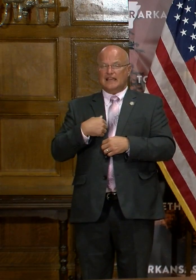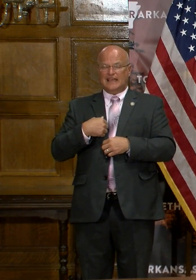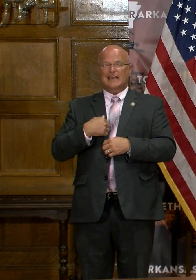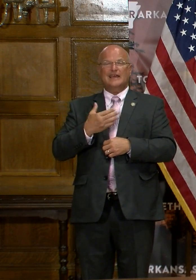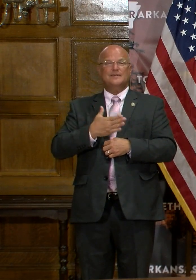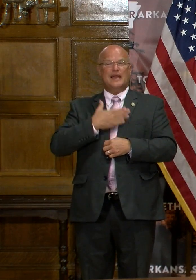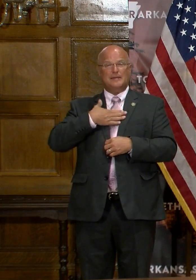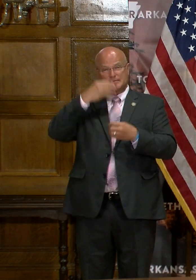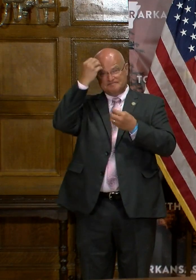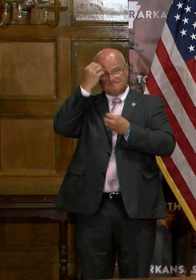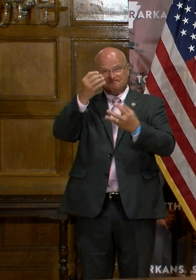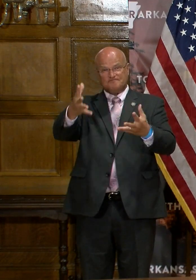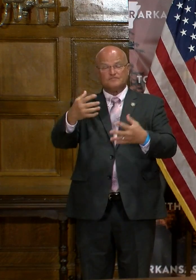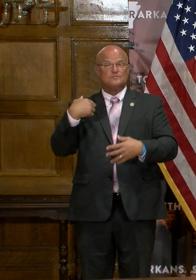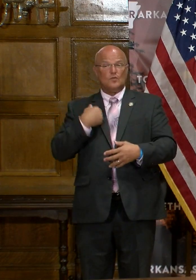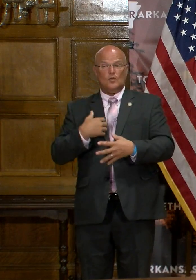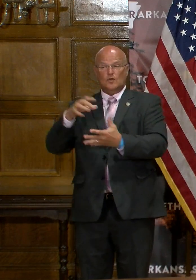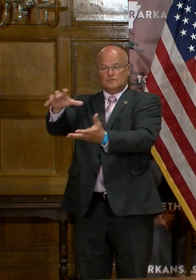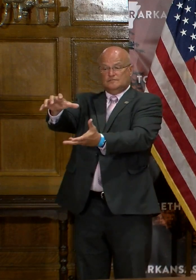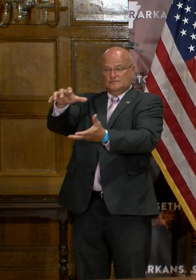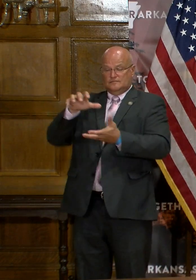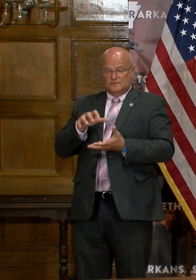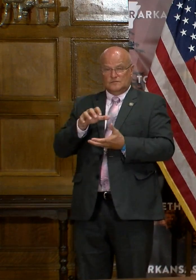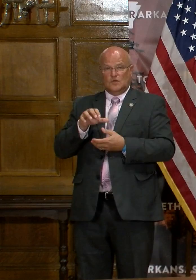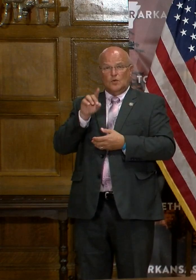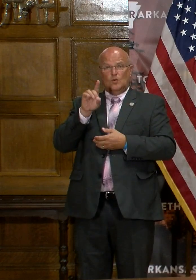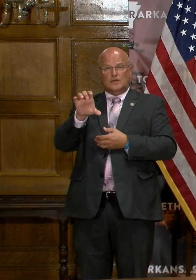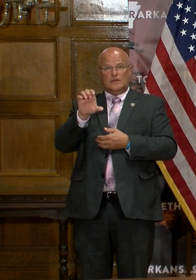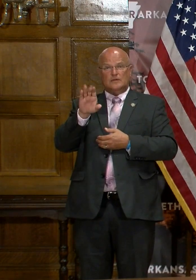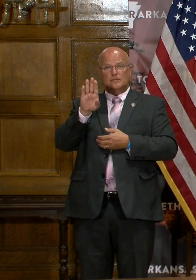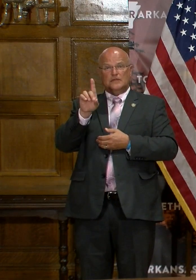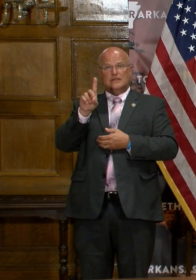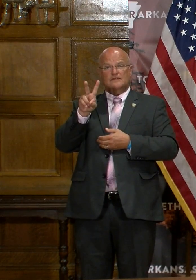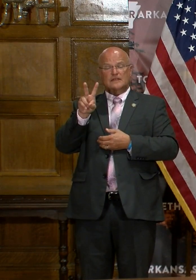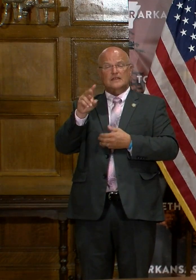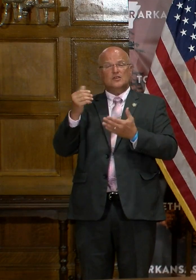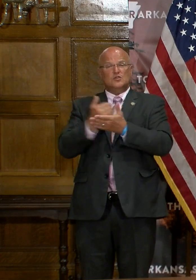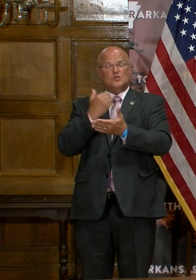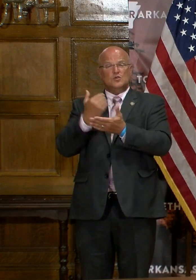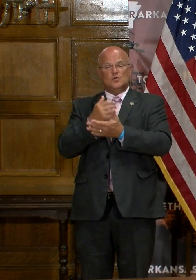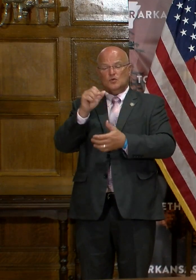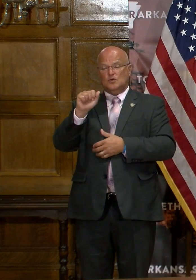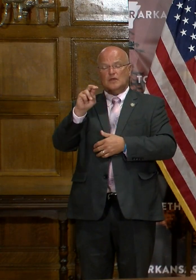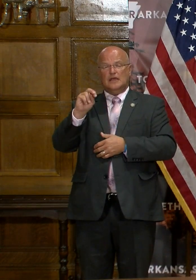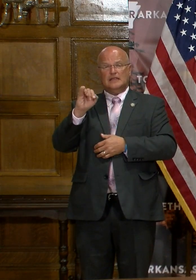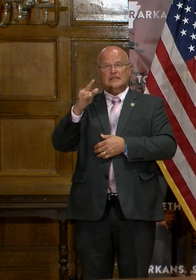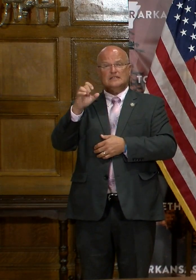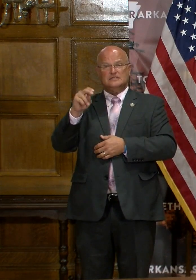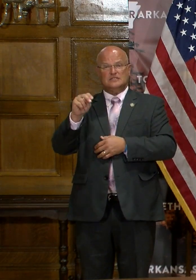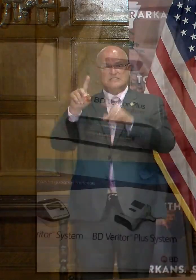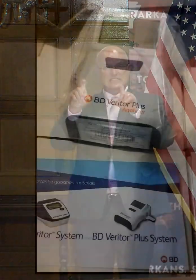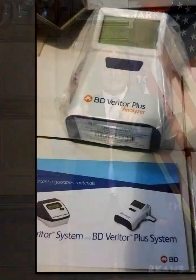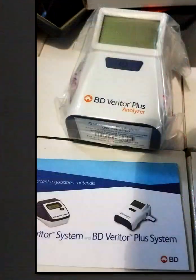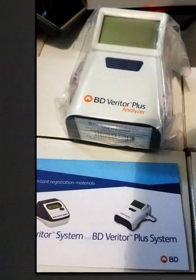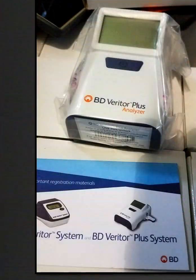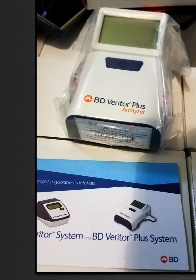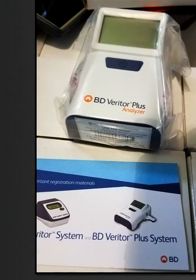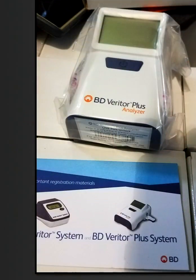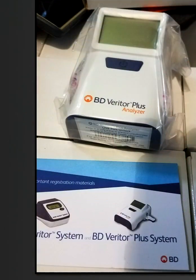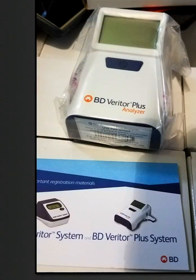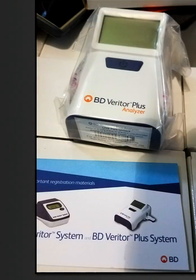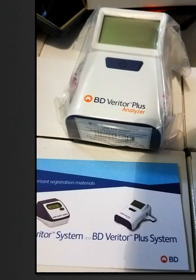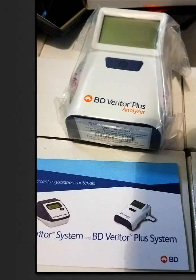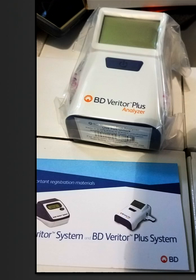that we have now received 100 BD Veritor new antigen testing machines. They have